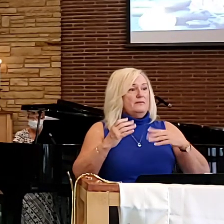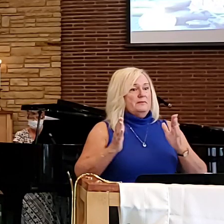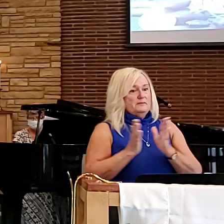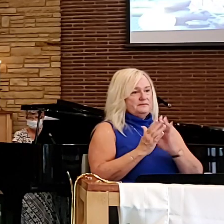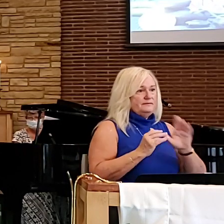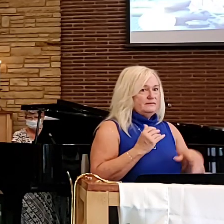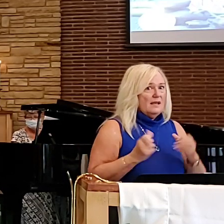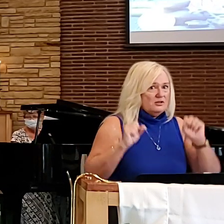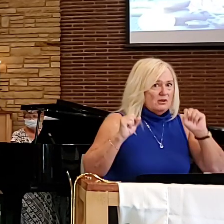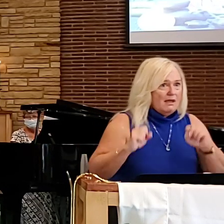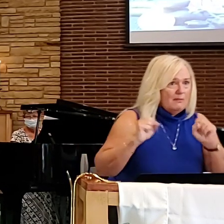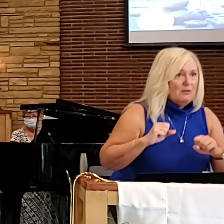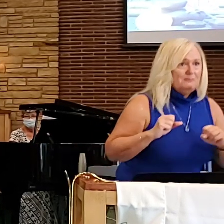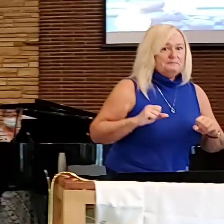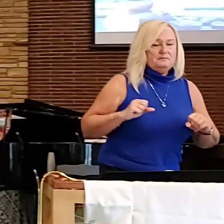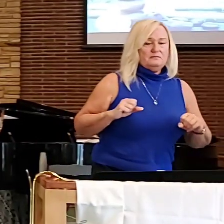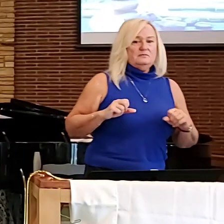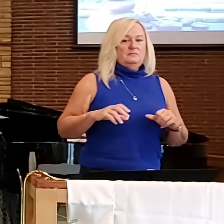As you are able.